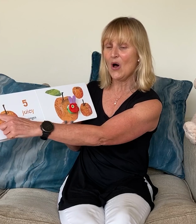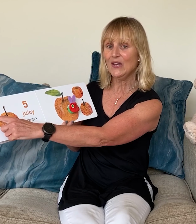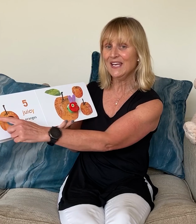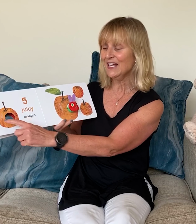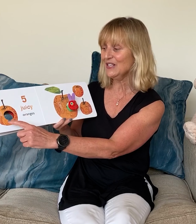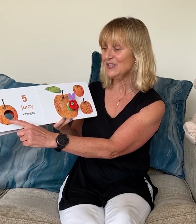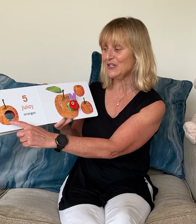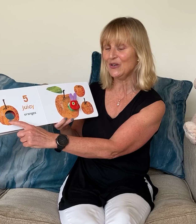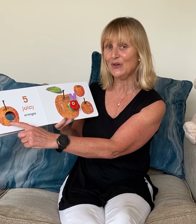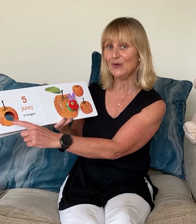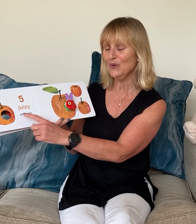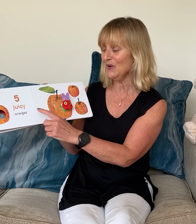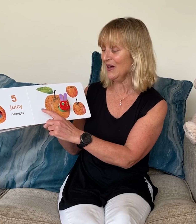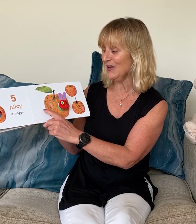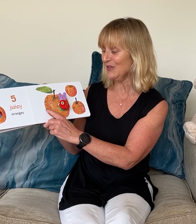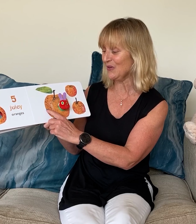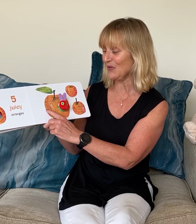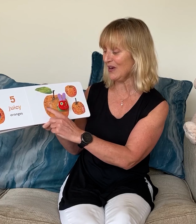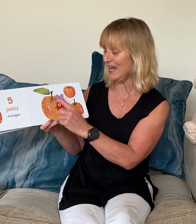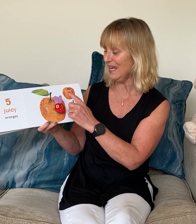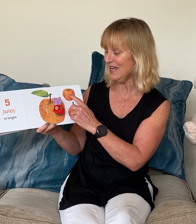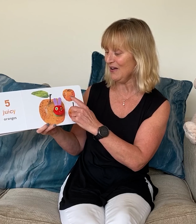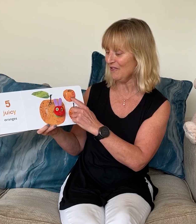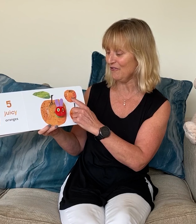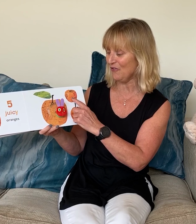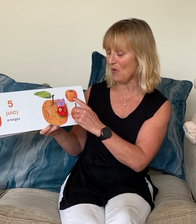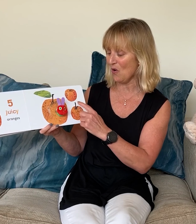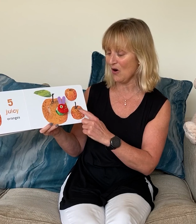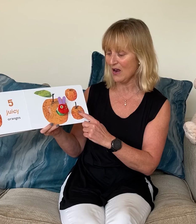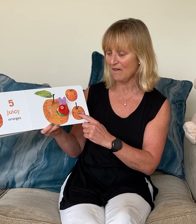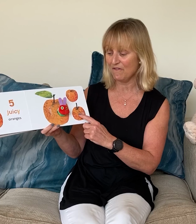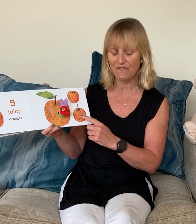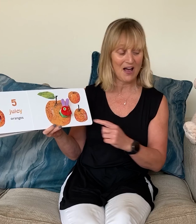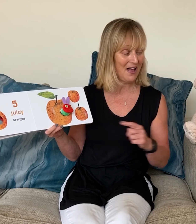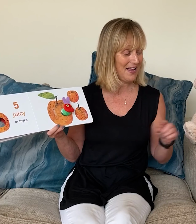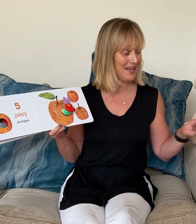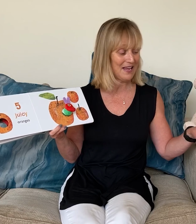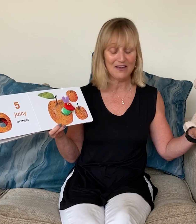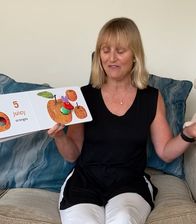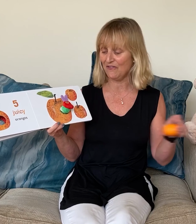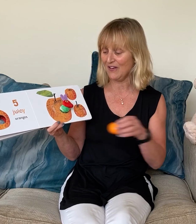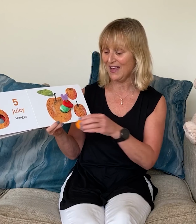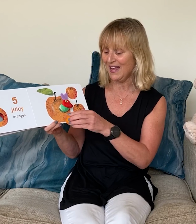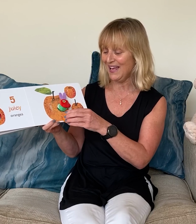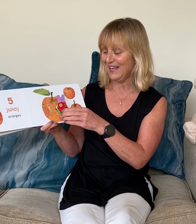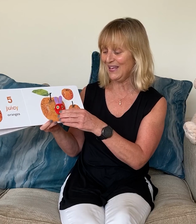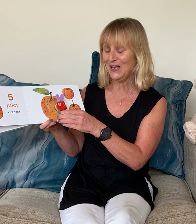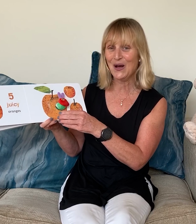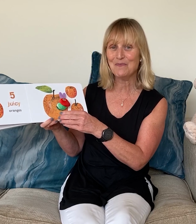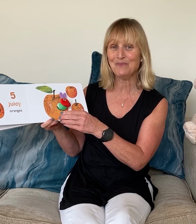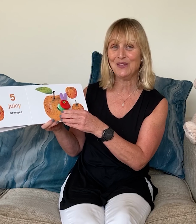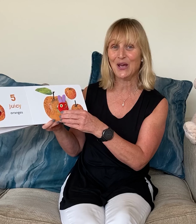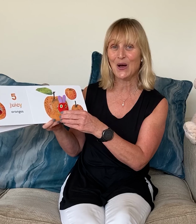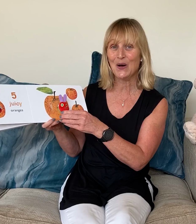One, two, three, four, five. Yum,